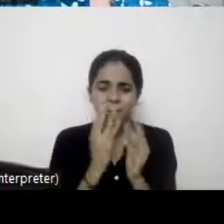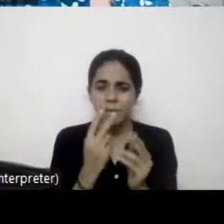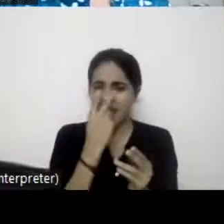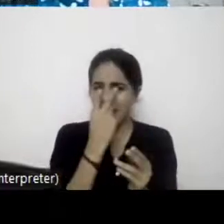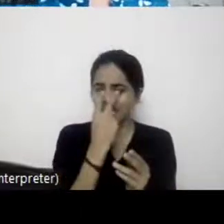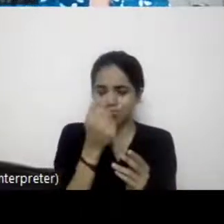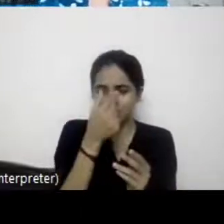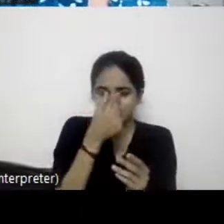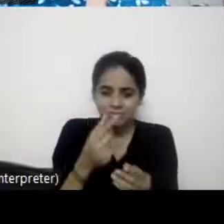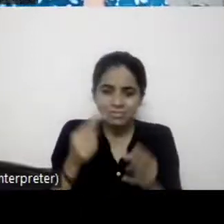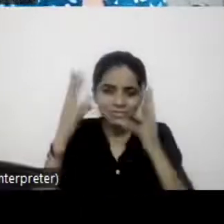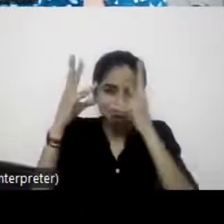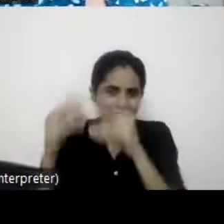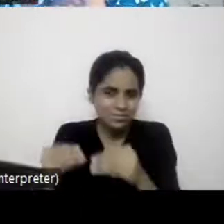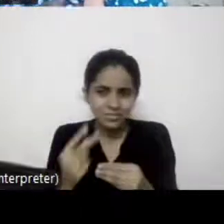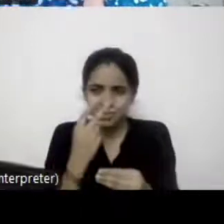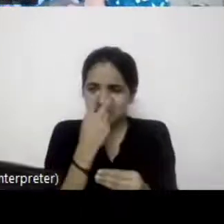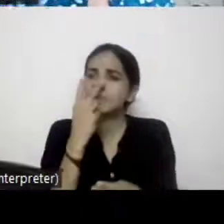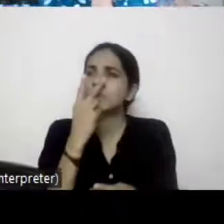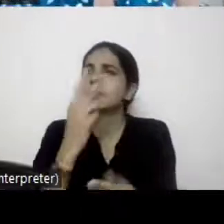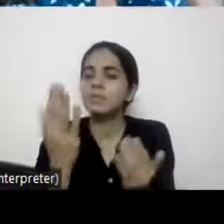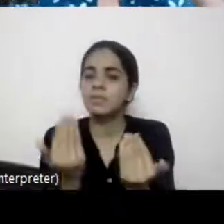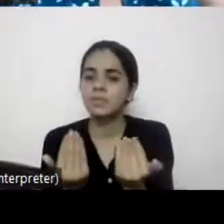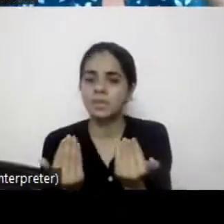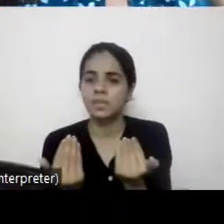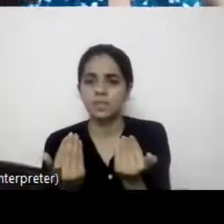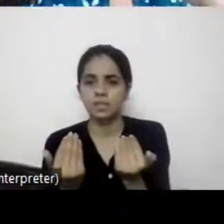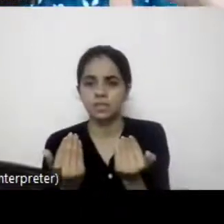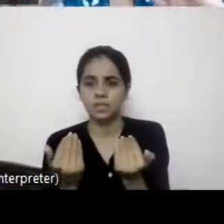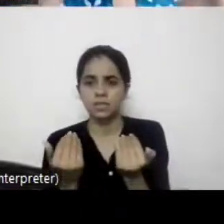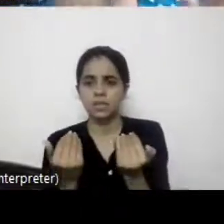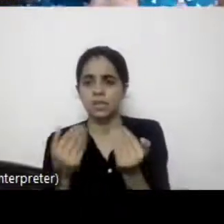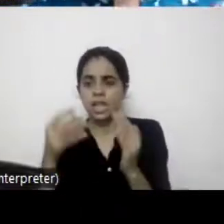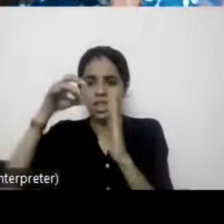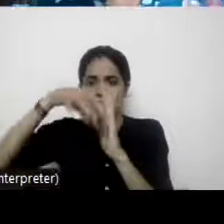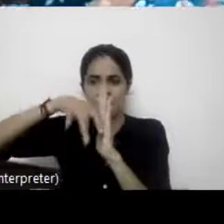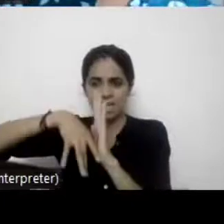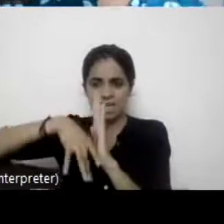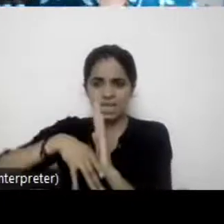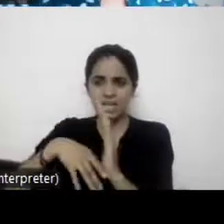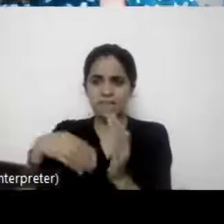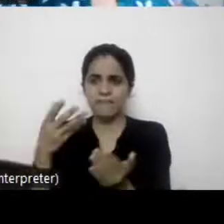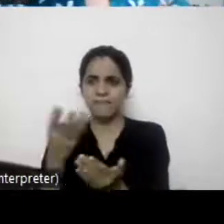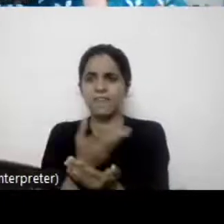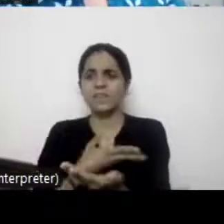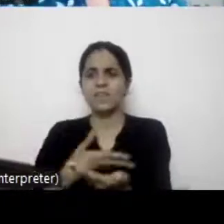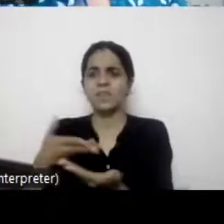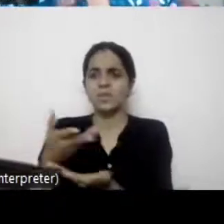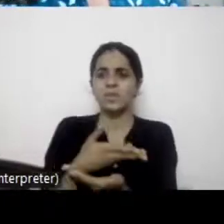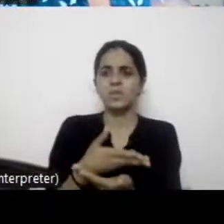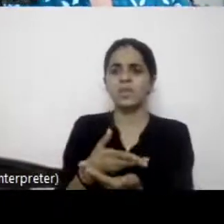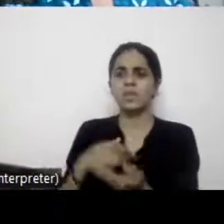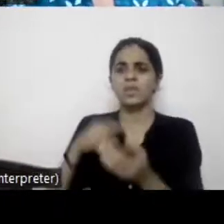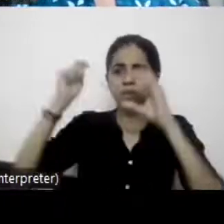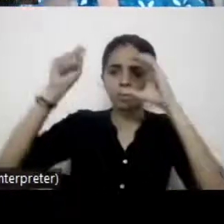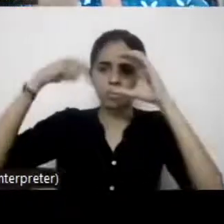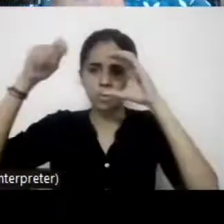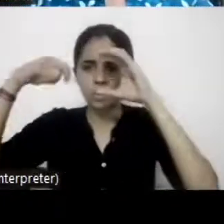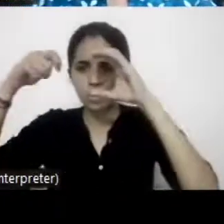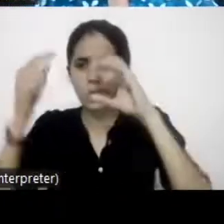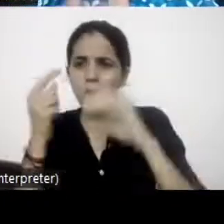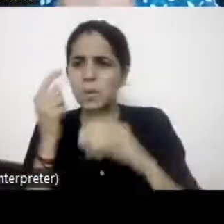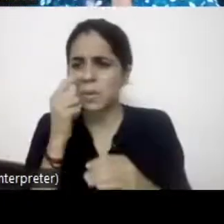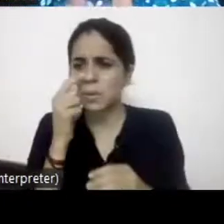sexual violence is something that one can talk about in detail. There's almost in every film you would see this woman who